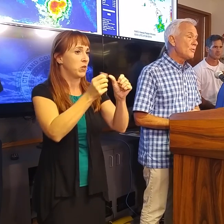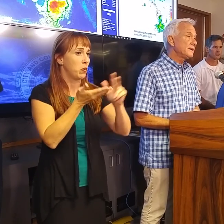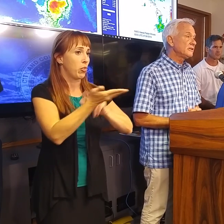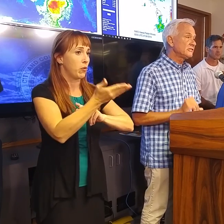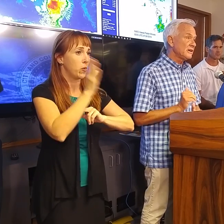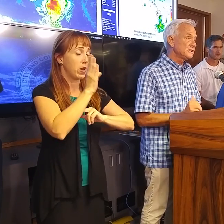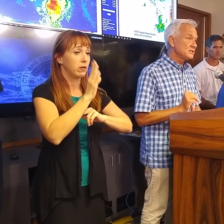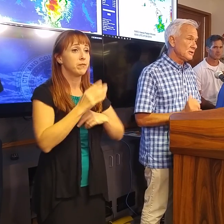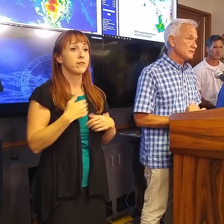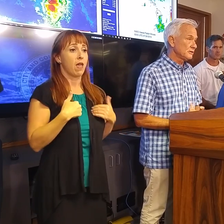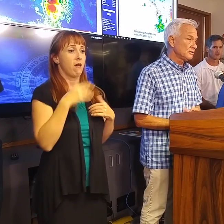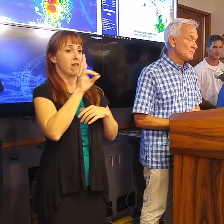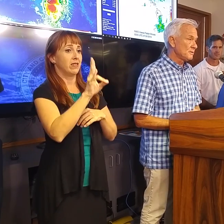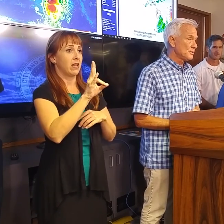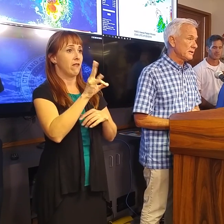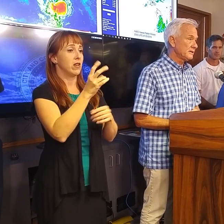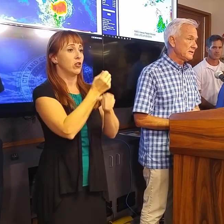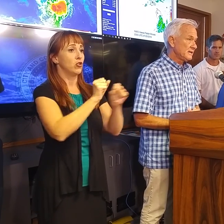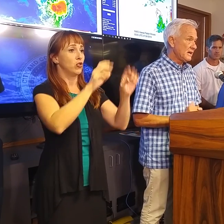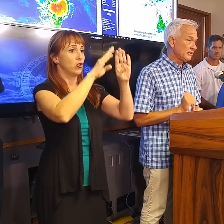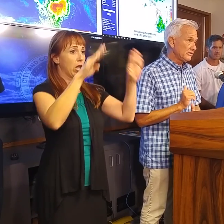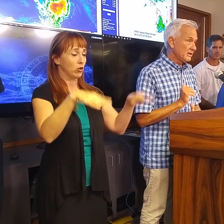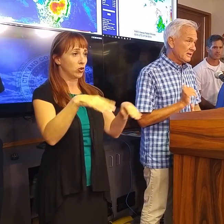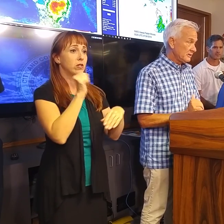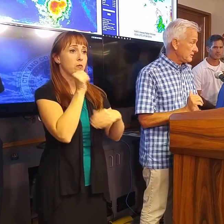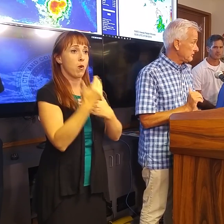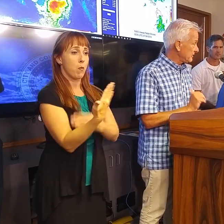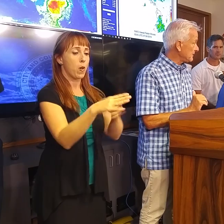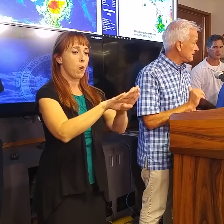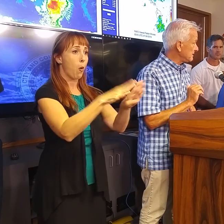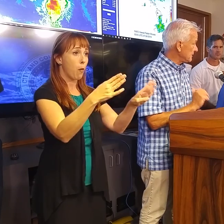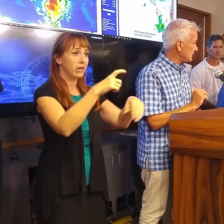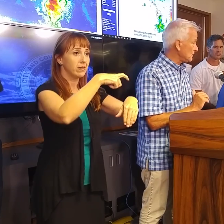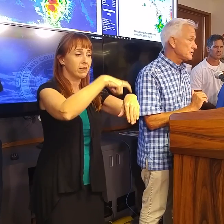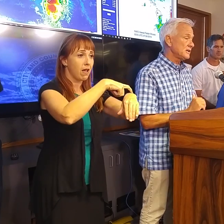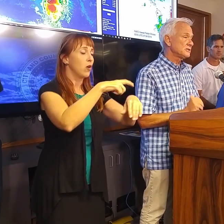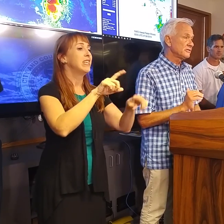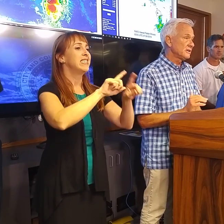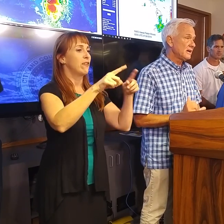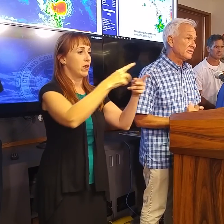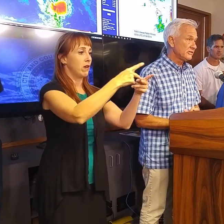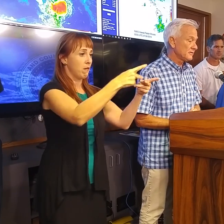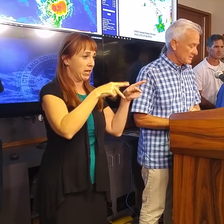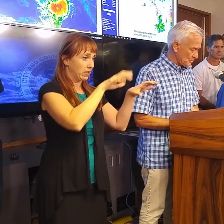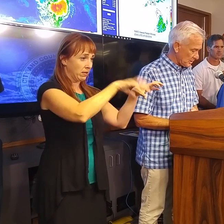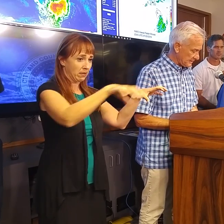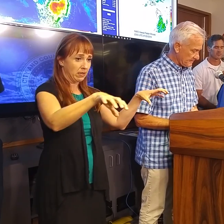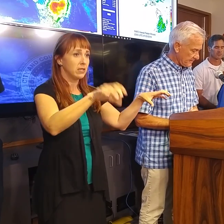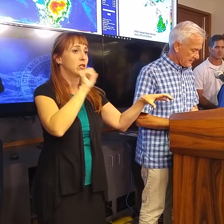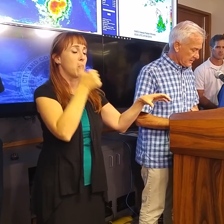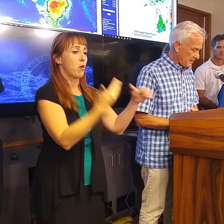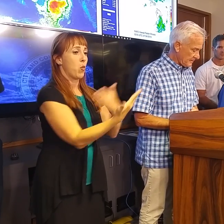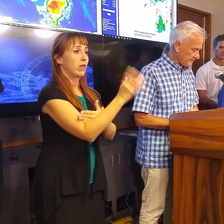be opening 7 shelters tomorrow morning at 7 different locations at 7 in the